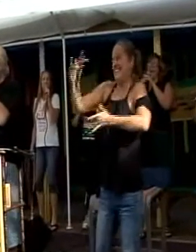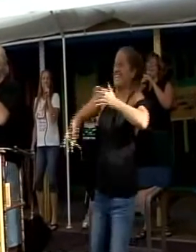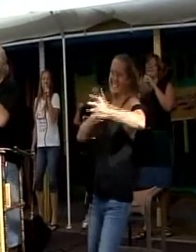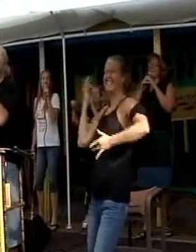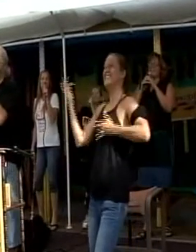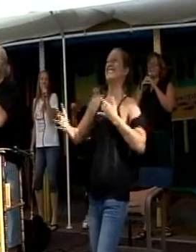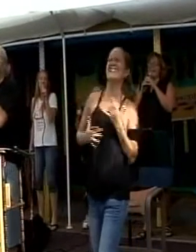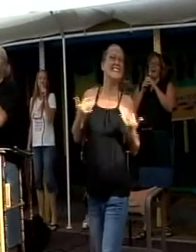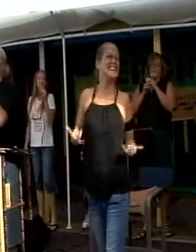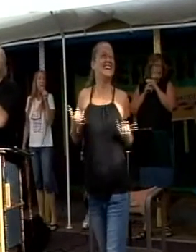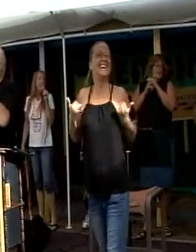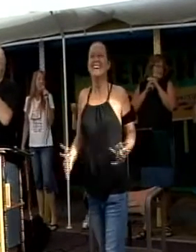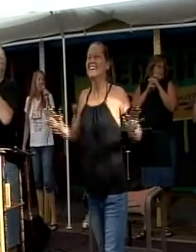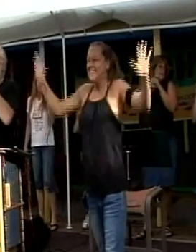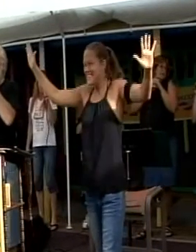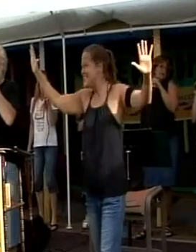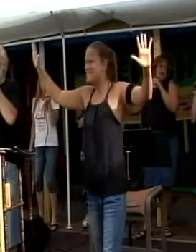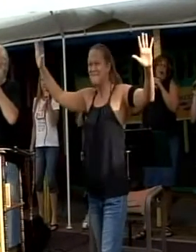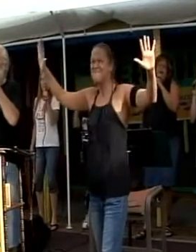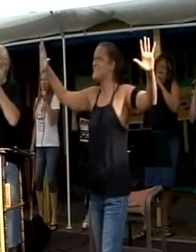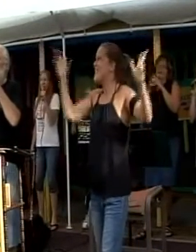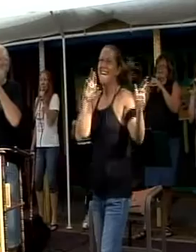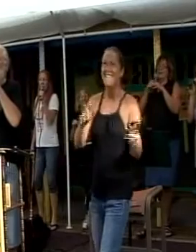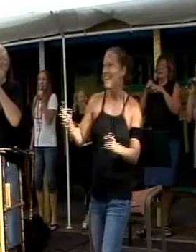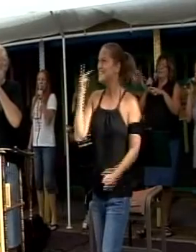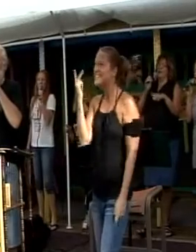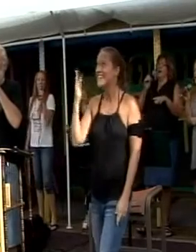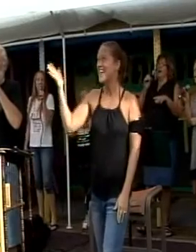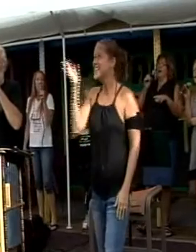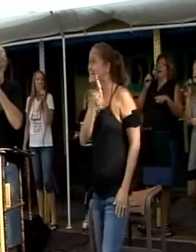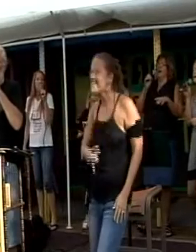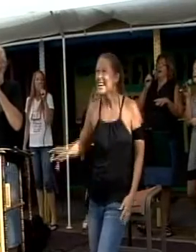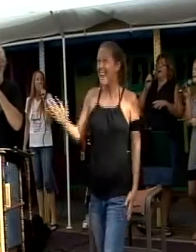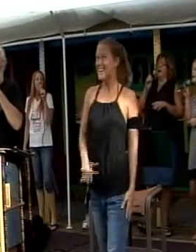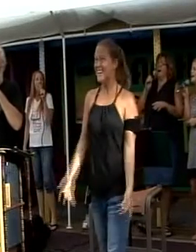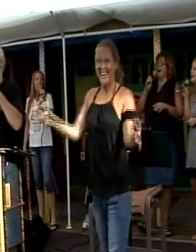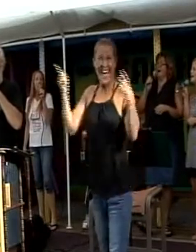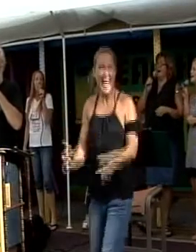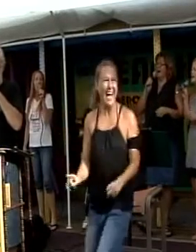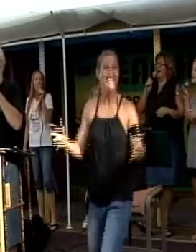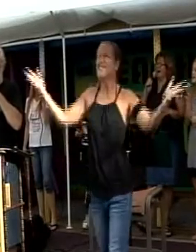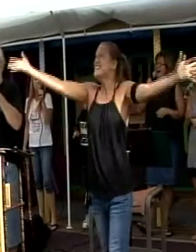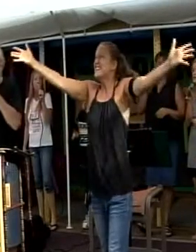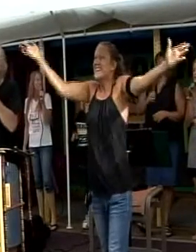this mountaintop to see your kingdom come.